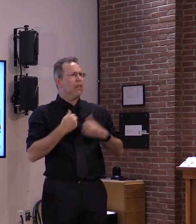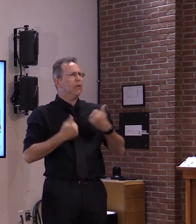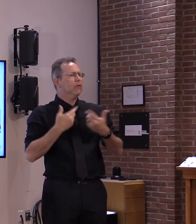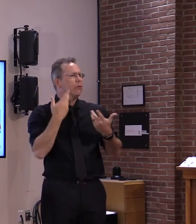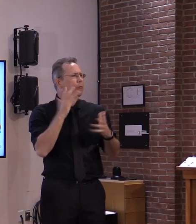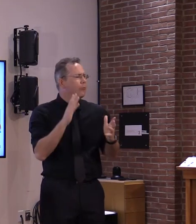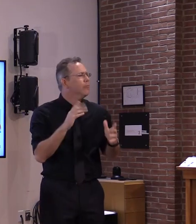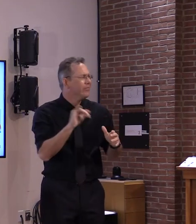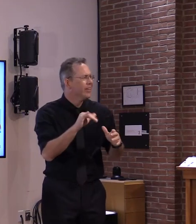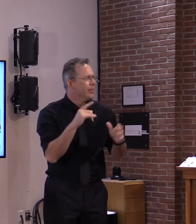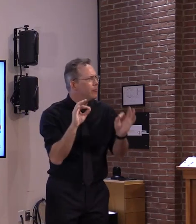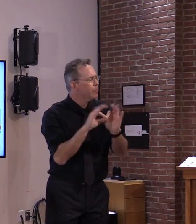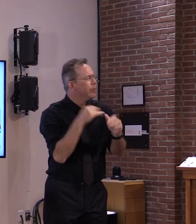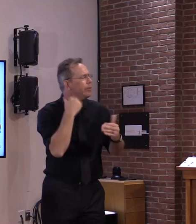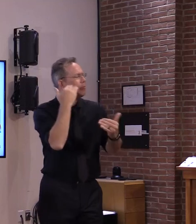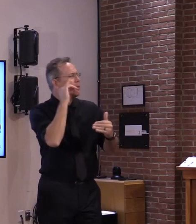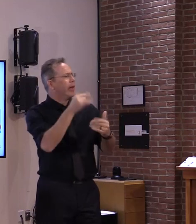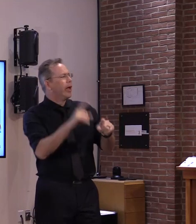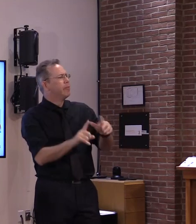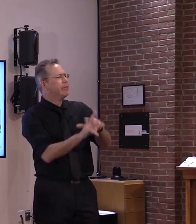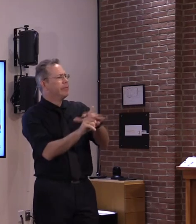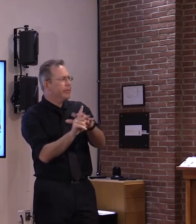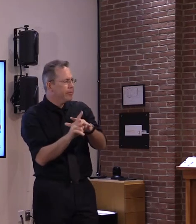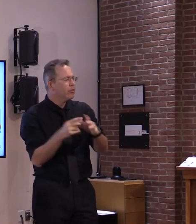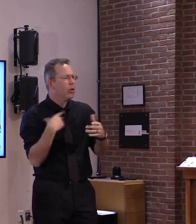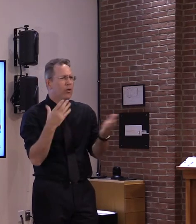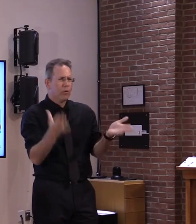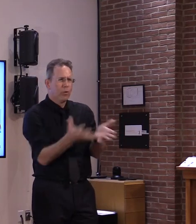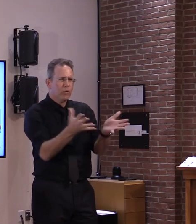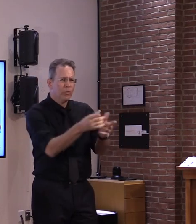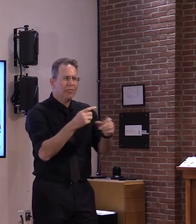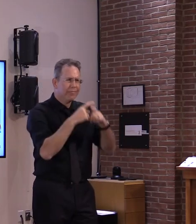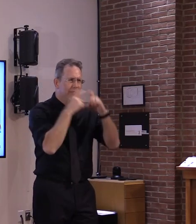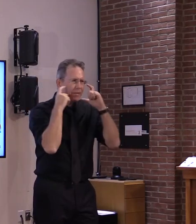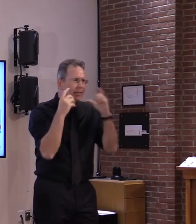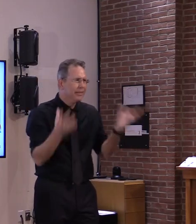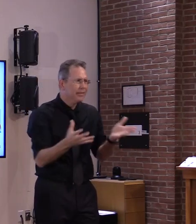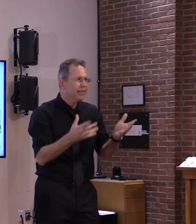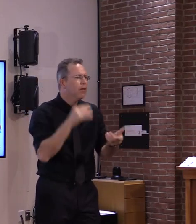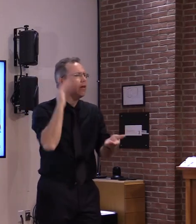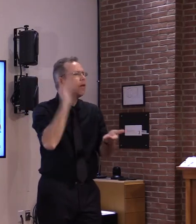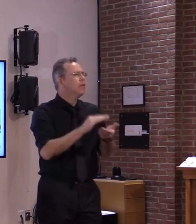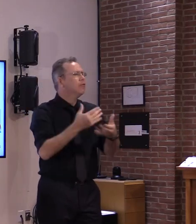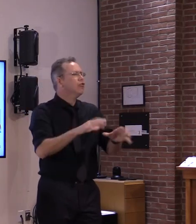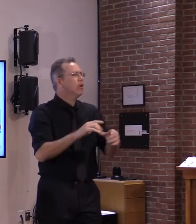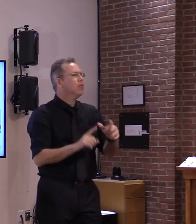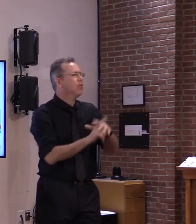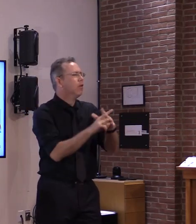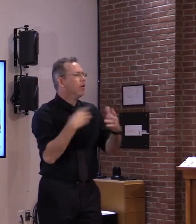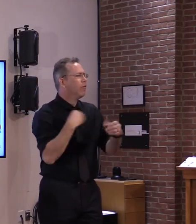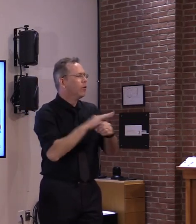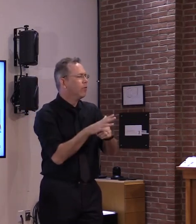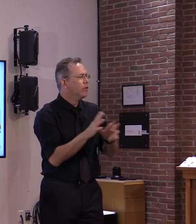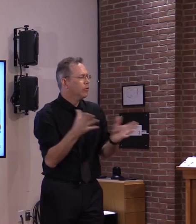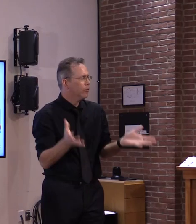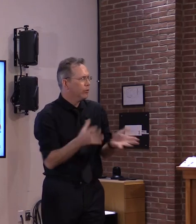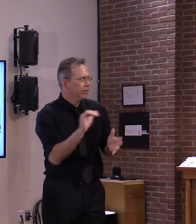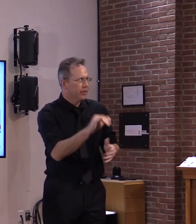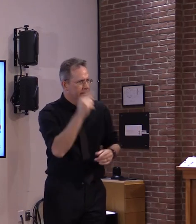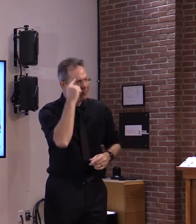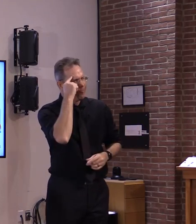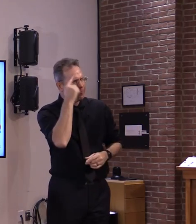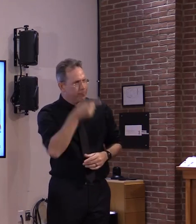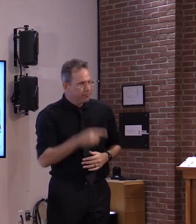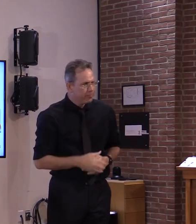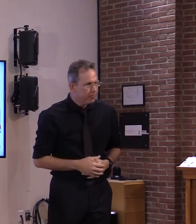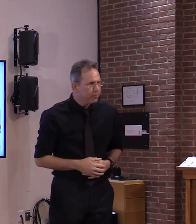great hope is that there may actually be less than in previous years, and we'll just have to see how that plays out.